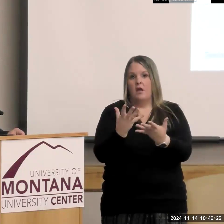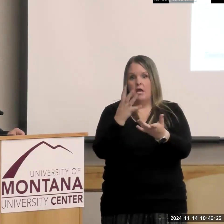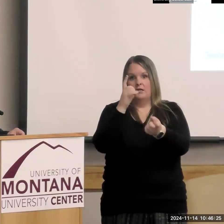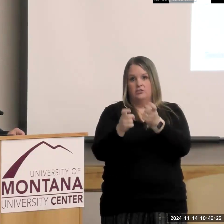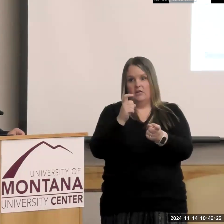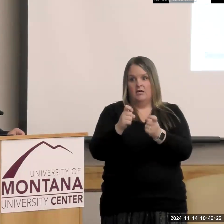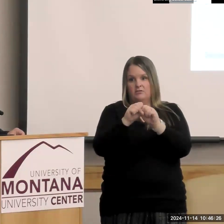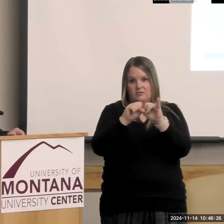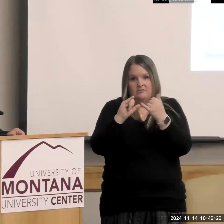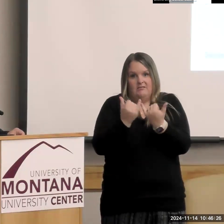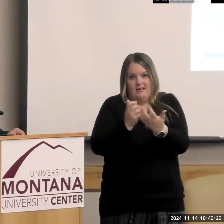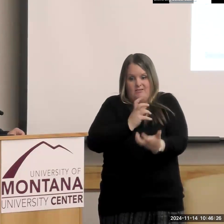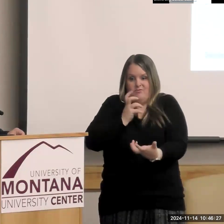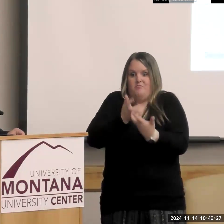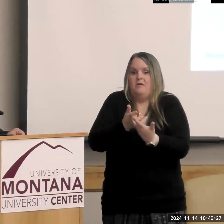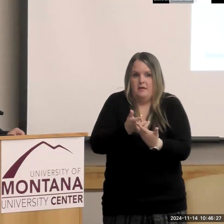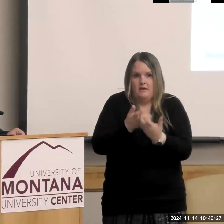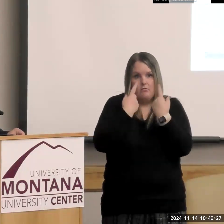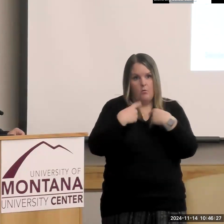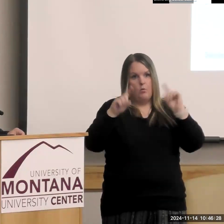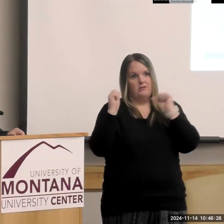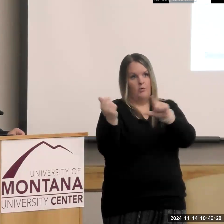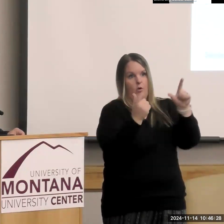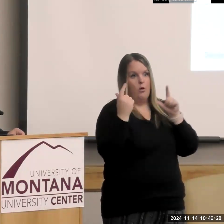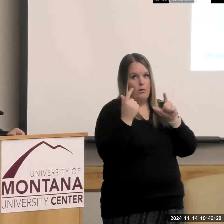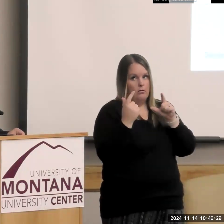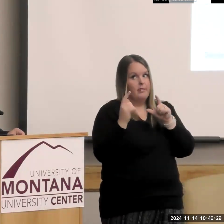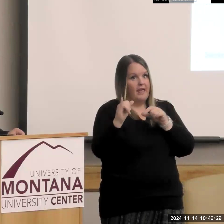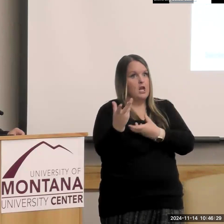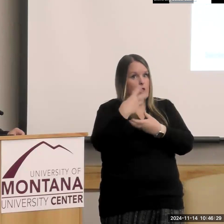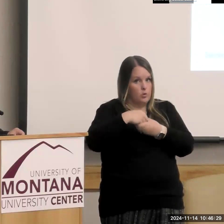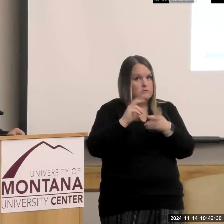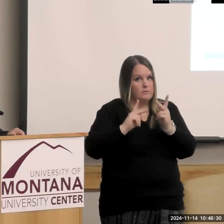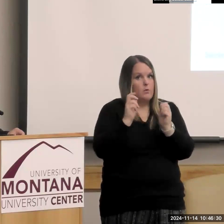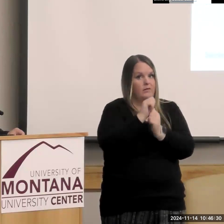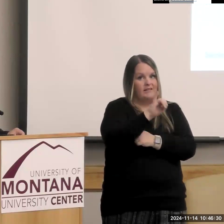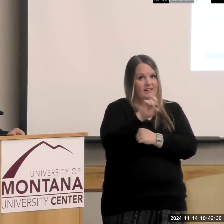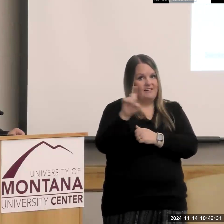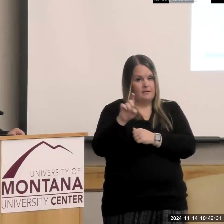change society to make it so that it works for everybody, including people with IDD.